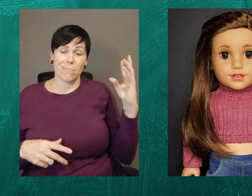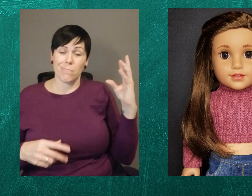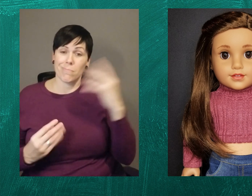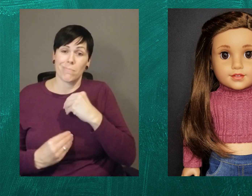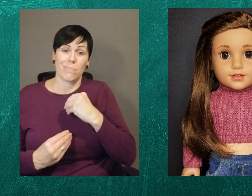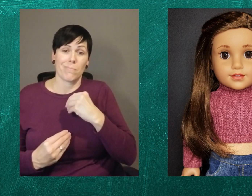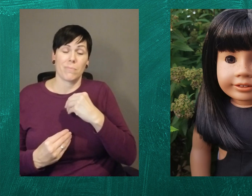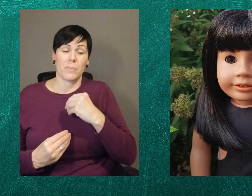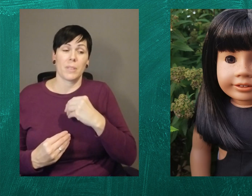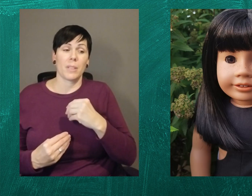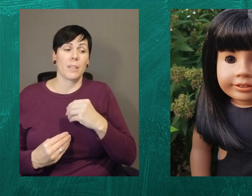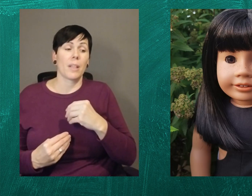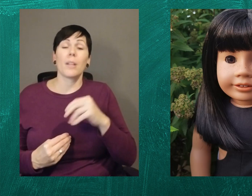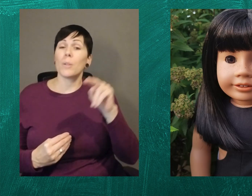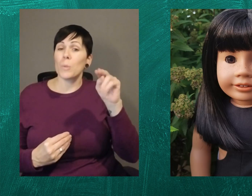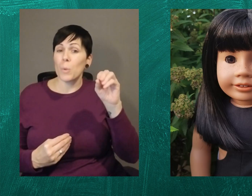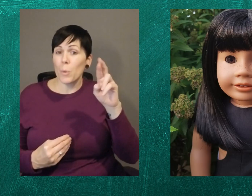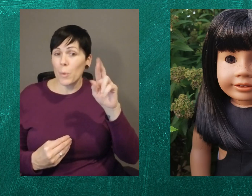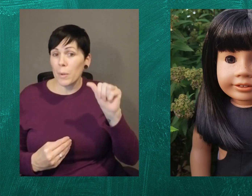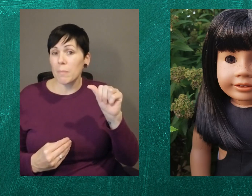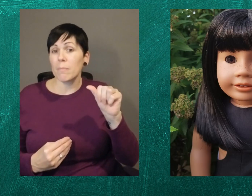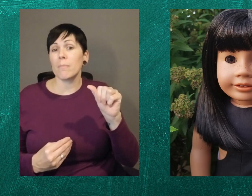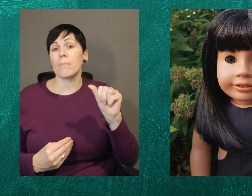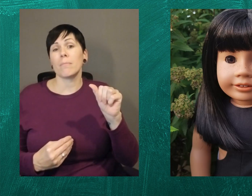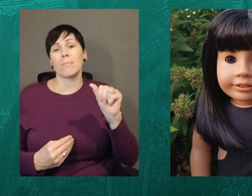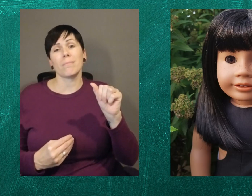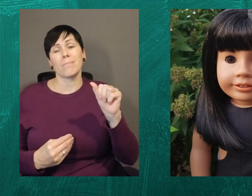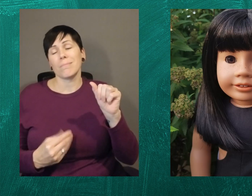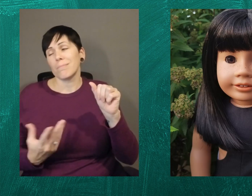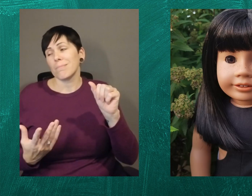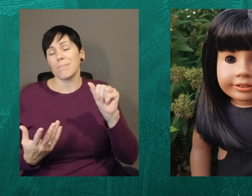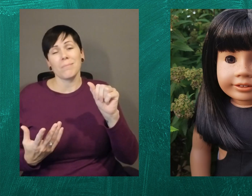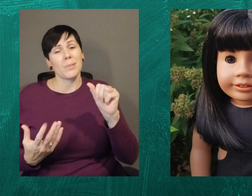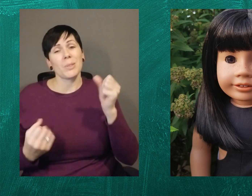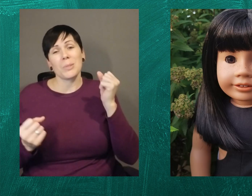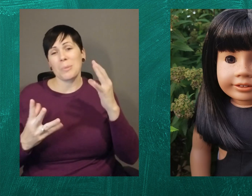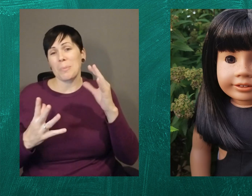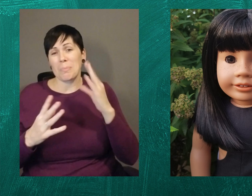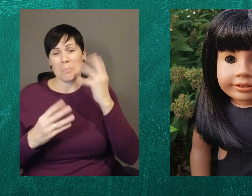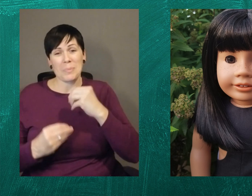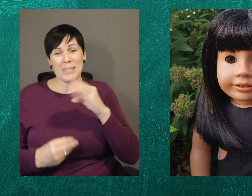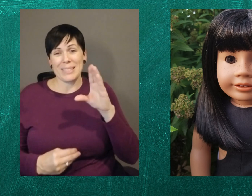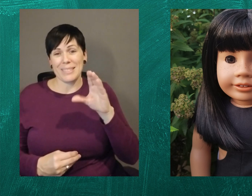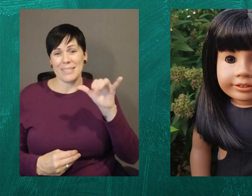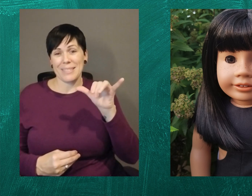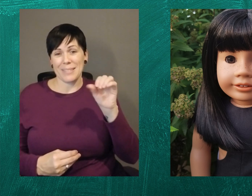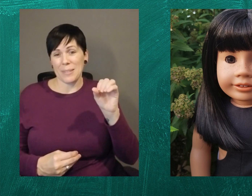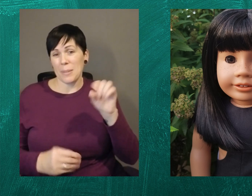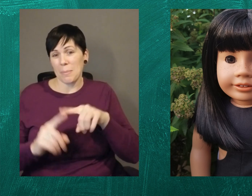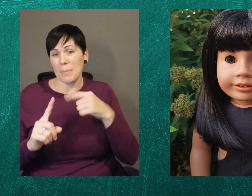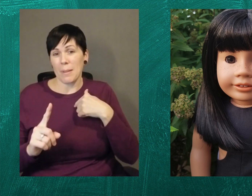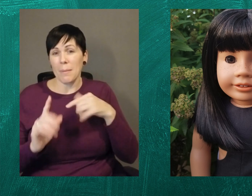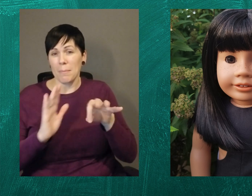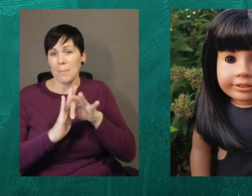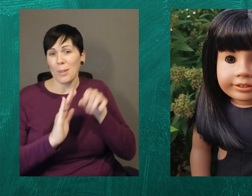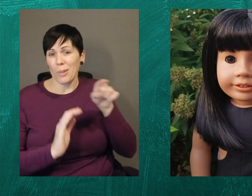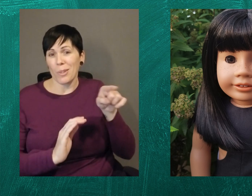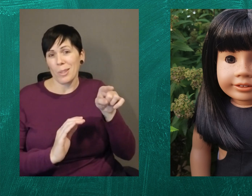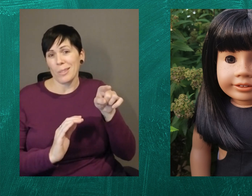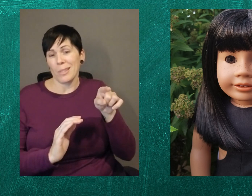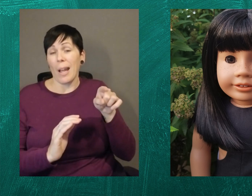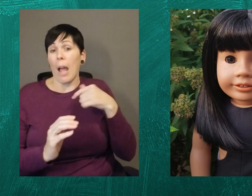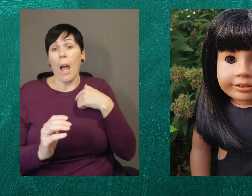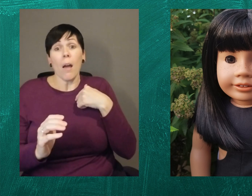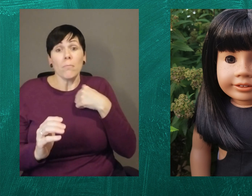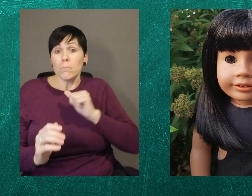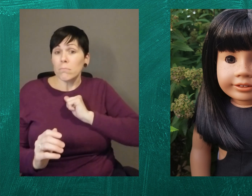And Nora, there were so many pretty CYOs to choose from, but I picked my most recent one that I created.